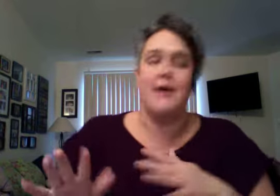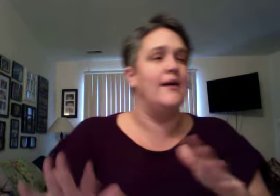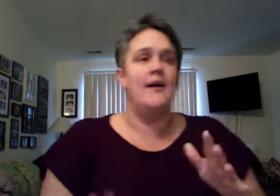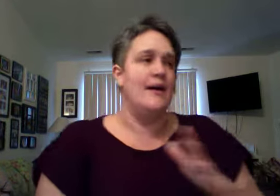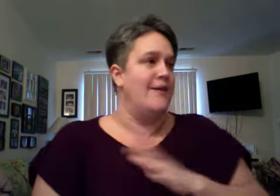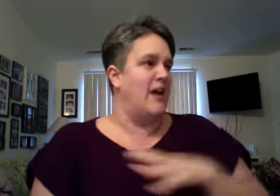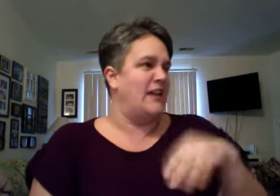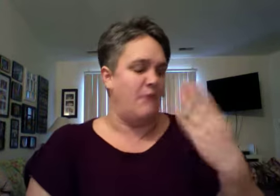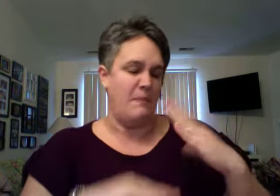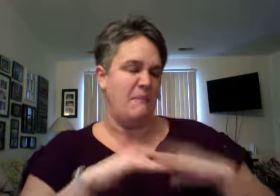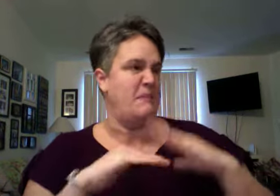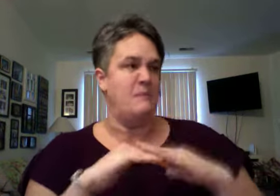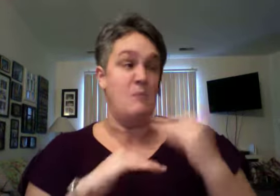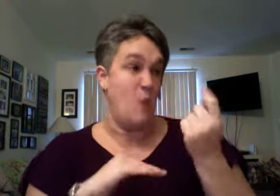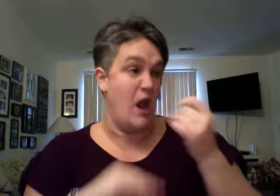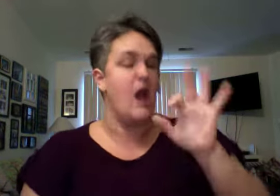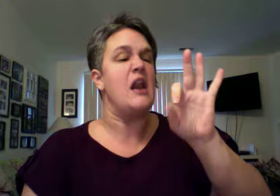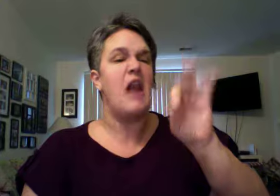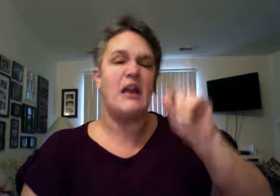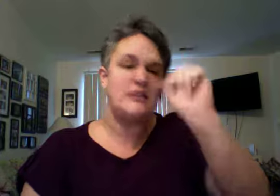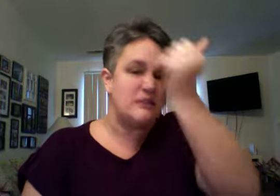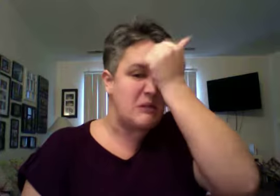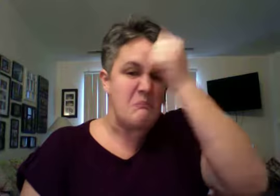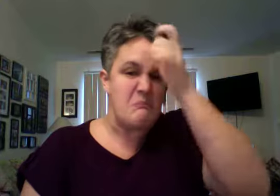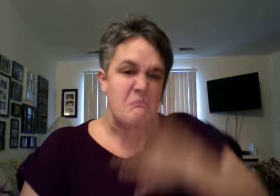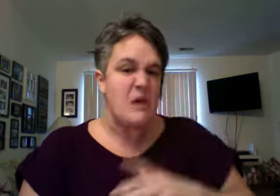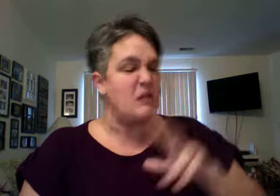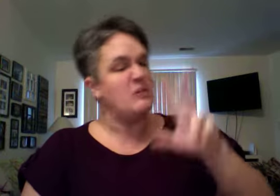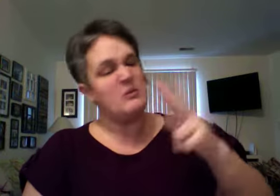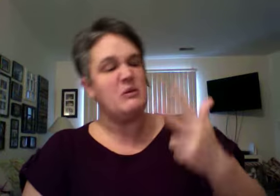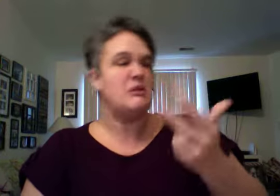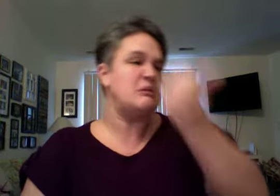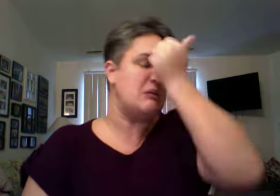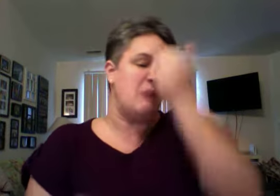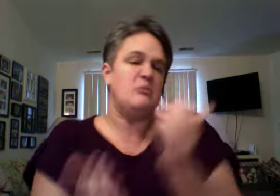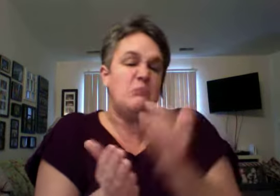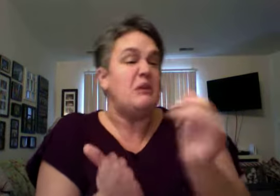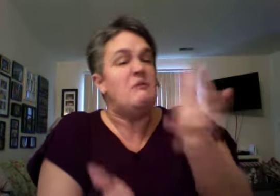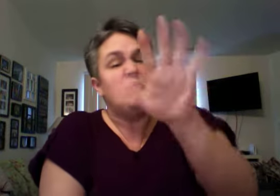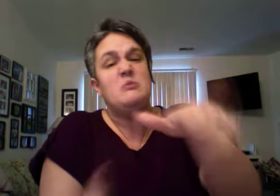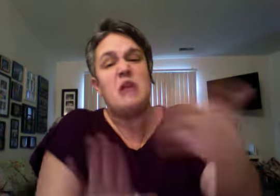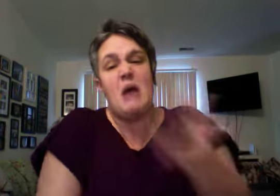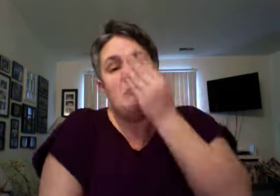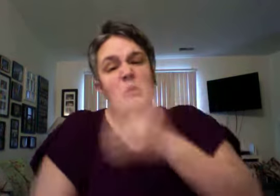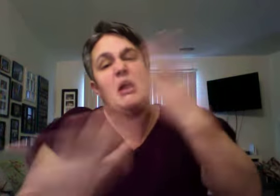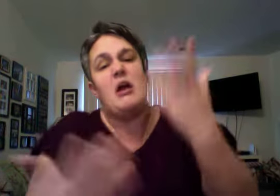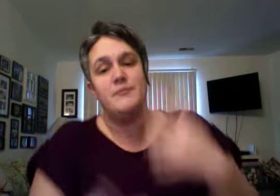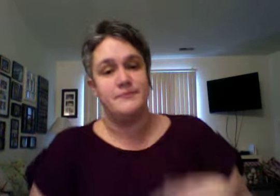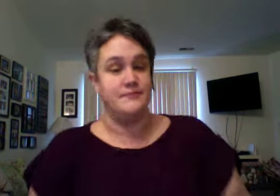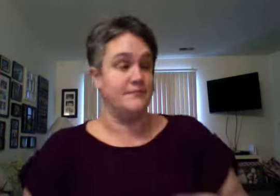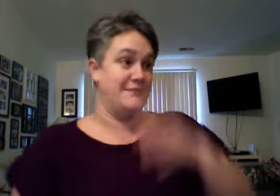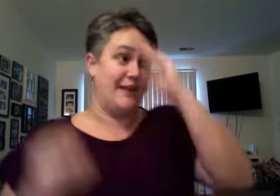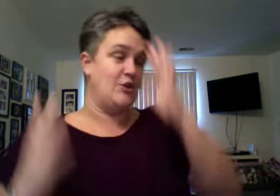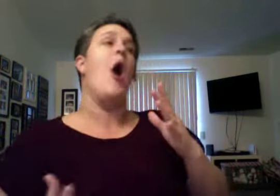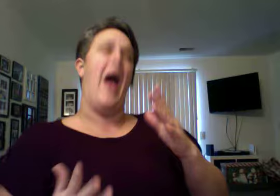bare minimum. 90 dumb men and 3 dumb ships. If you die, who cares? Right. And that's when Columbus showed them all and became